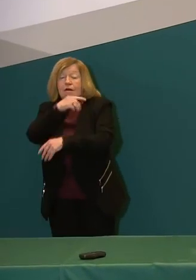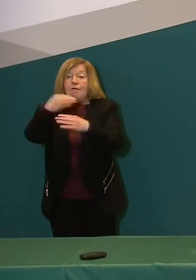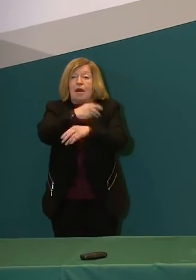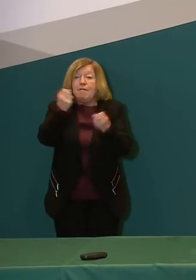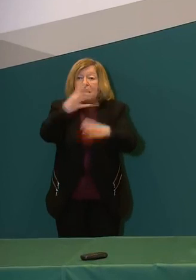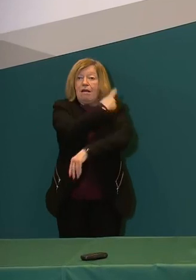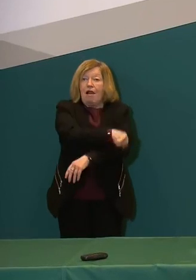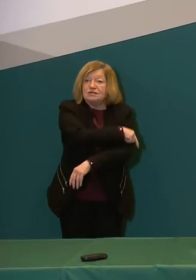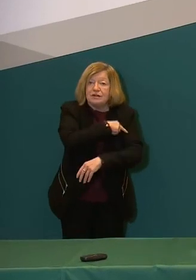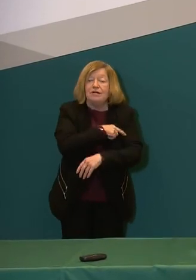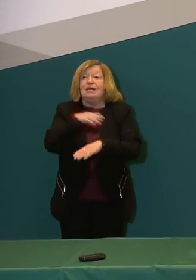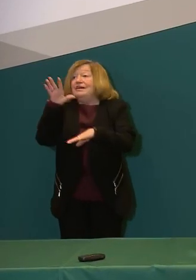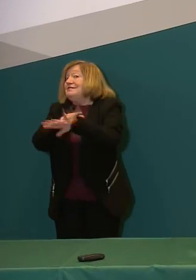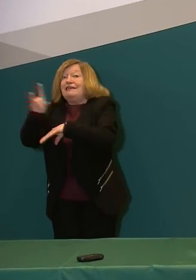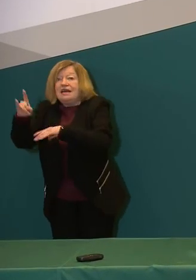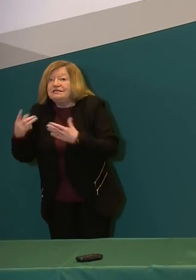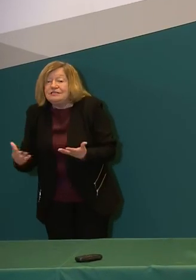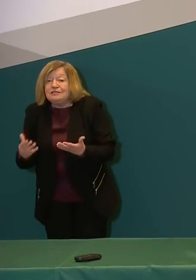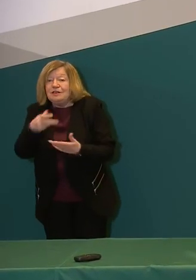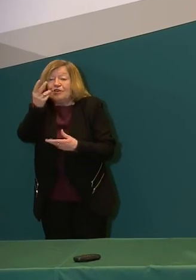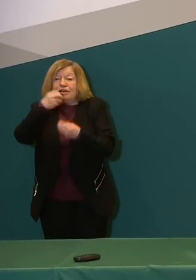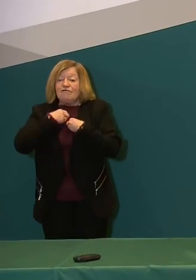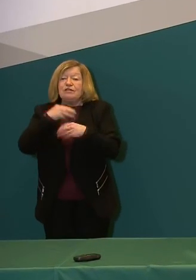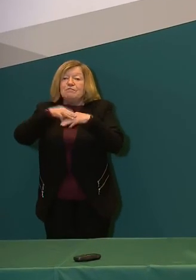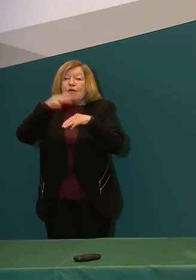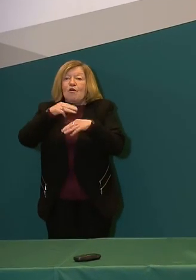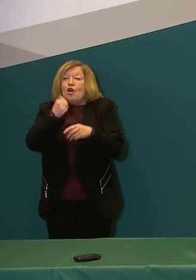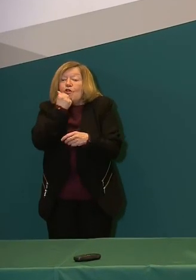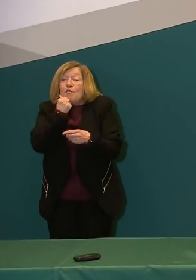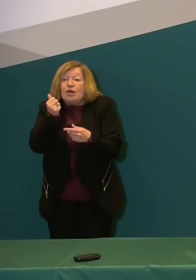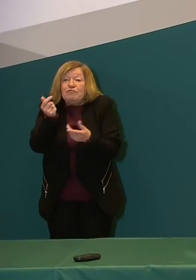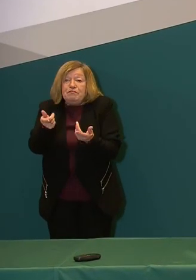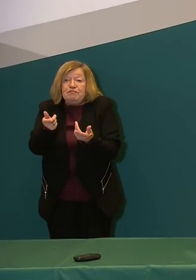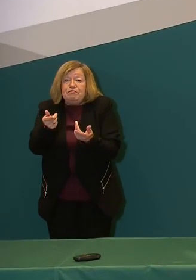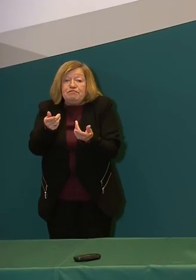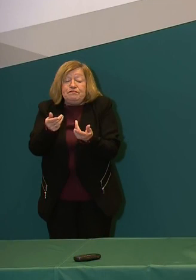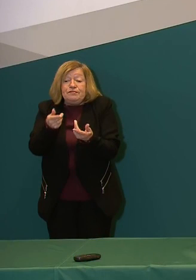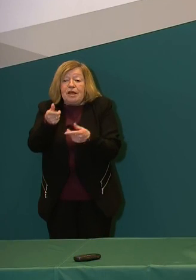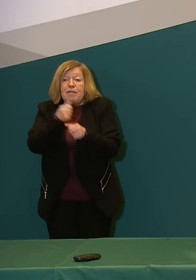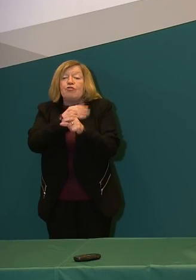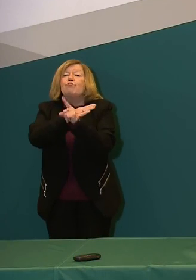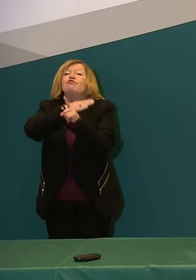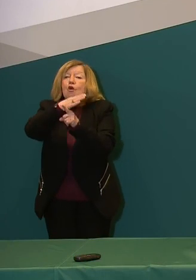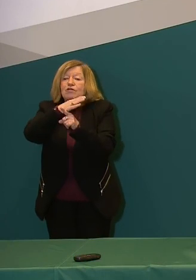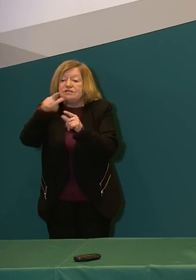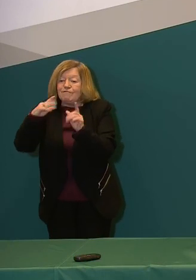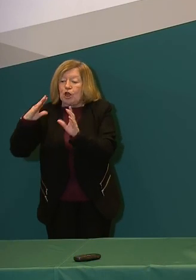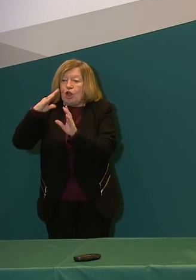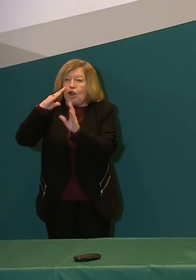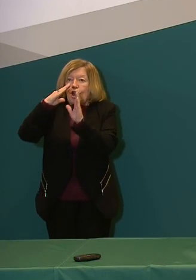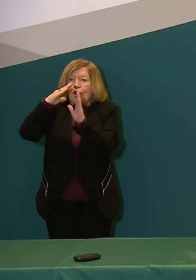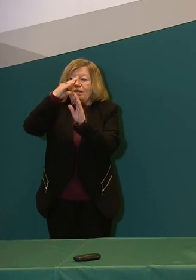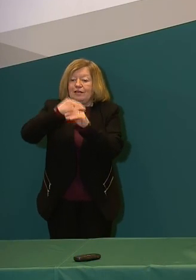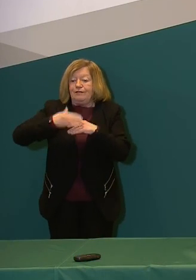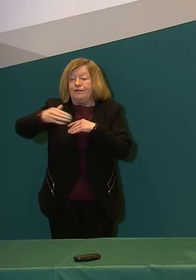hospitalizations, deaths even, and can you give us any hard figures in relation to the progress of the curve in the coming